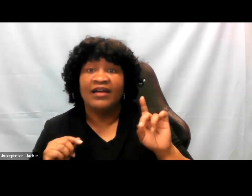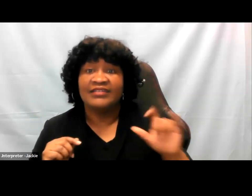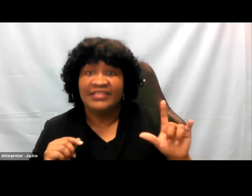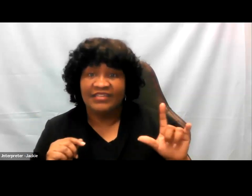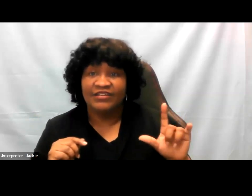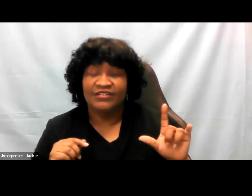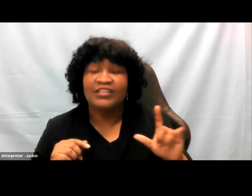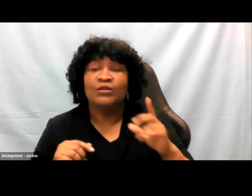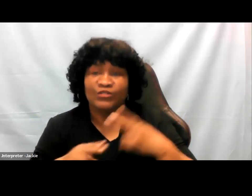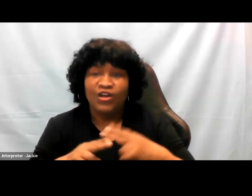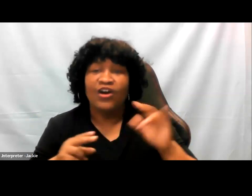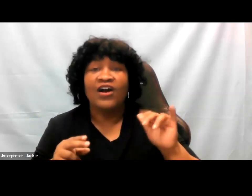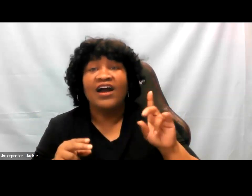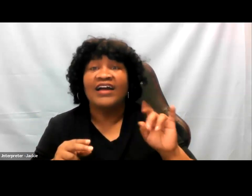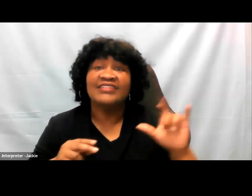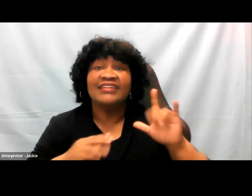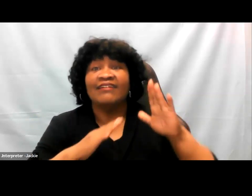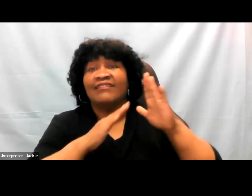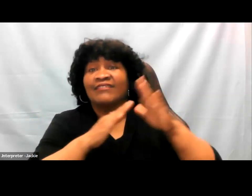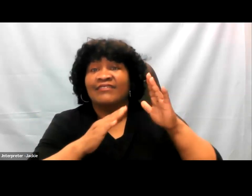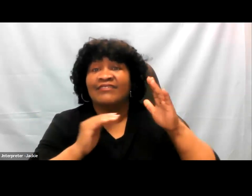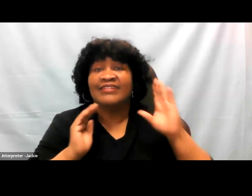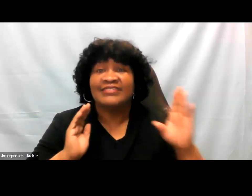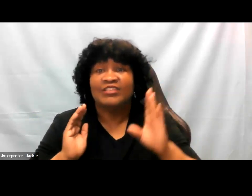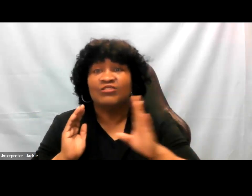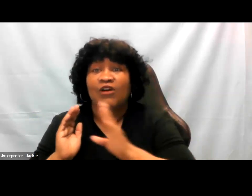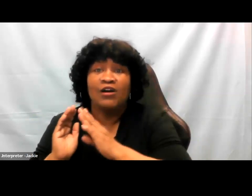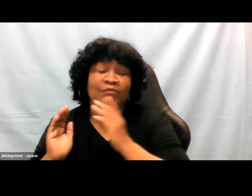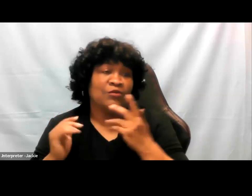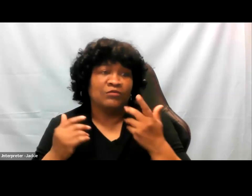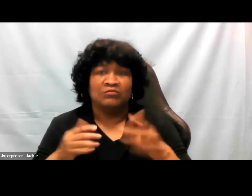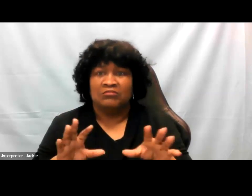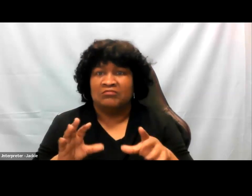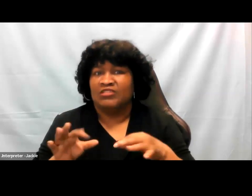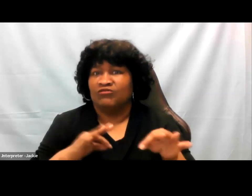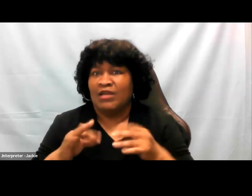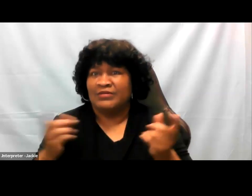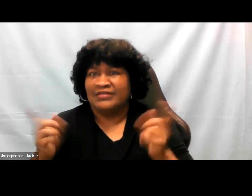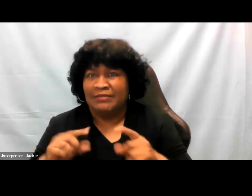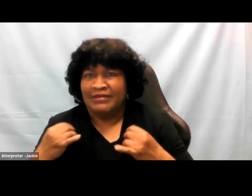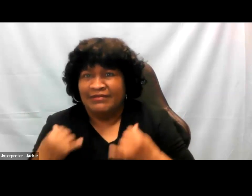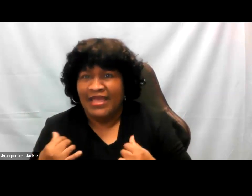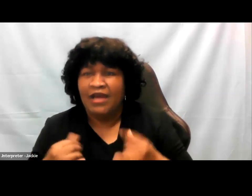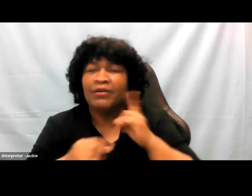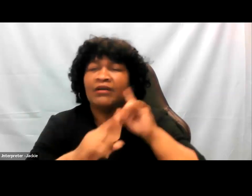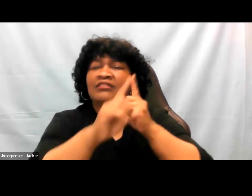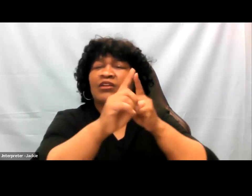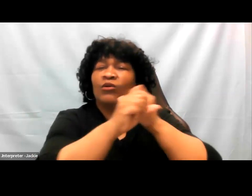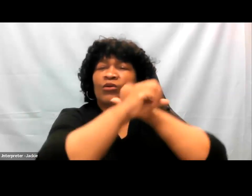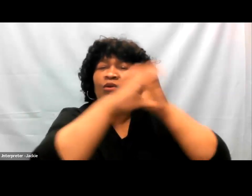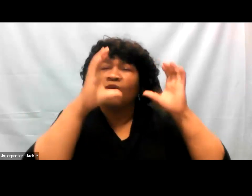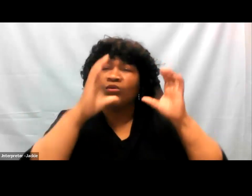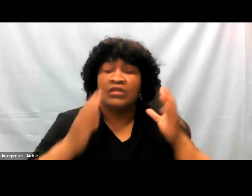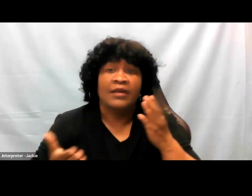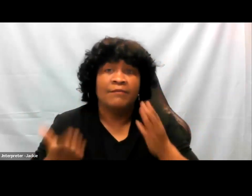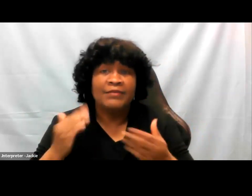ideal continuum. I understand that we're looking to make goals here and not describe what's actually happening on the ground, but I wonder if there might be